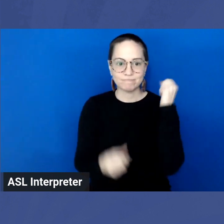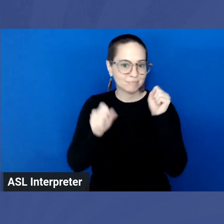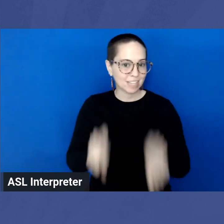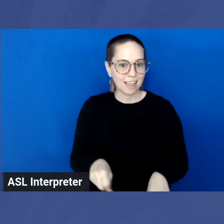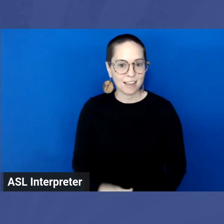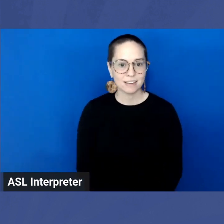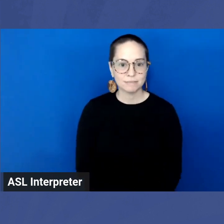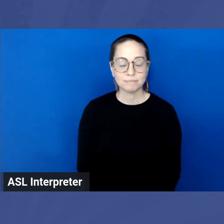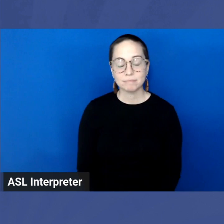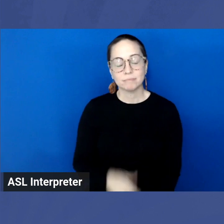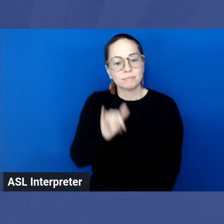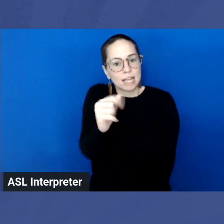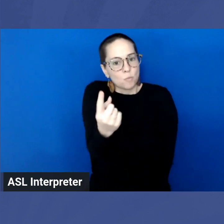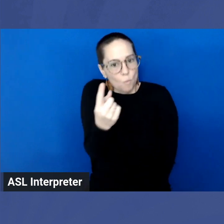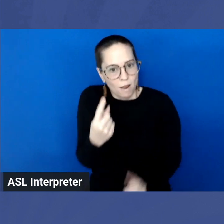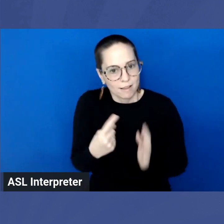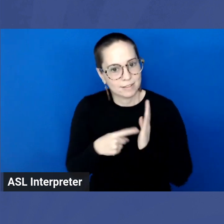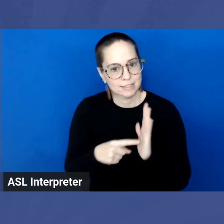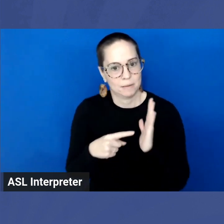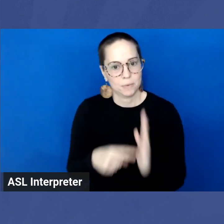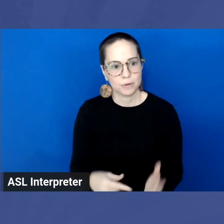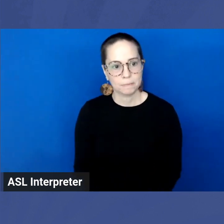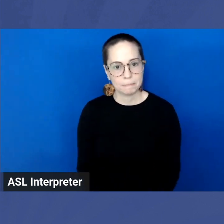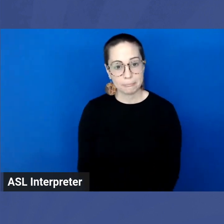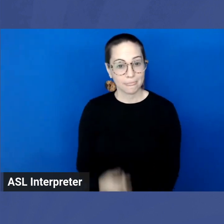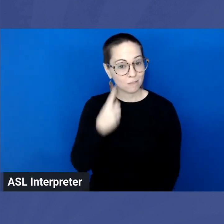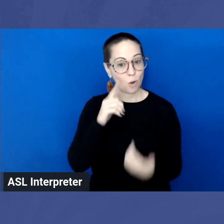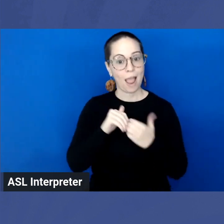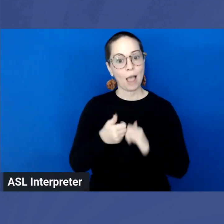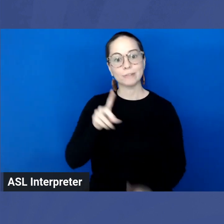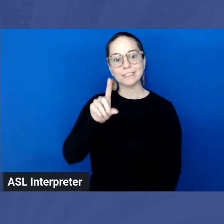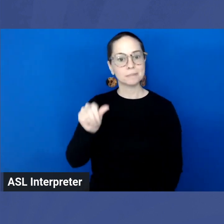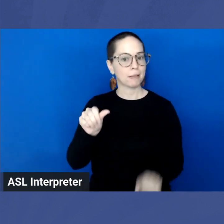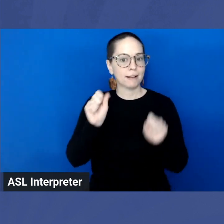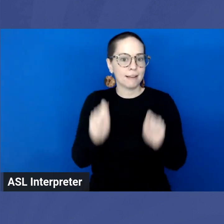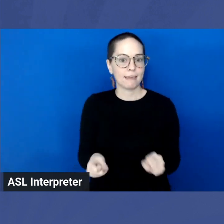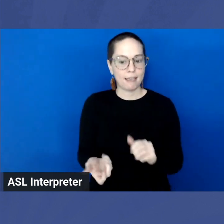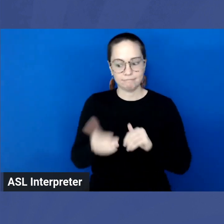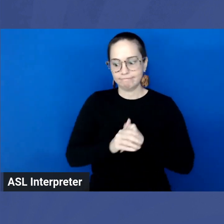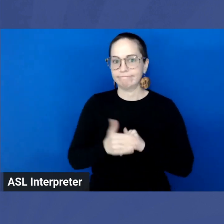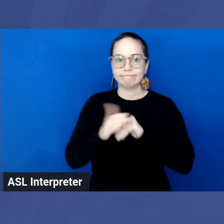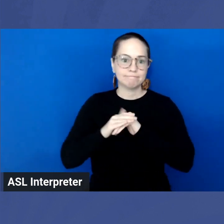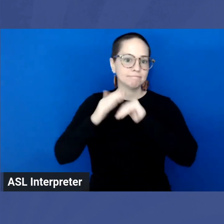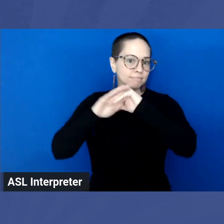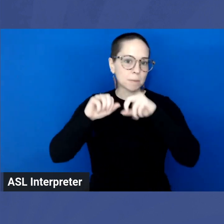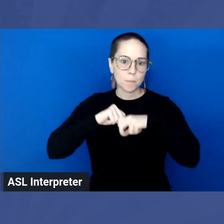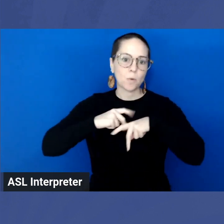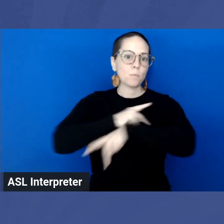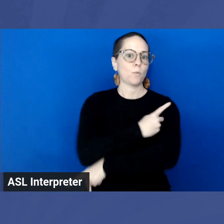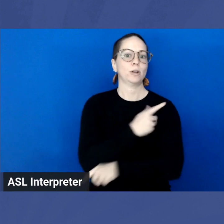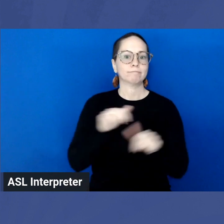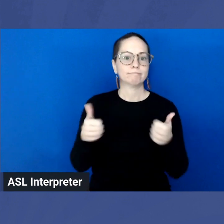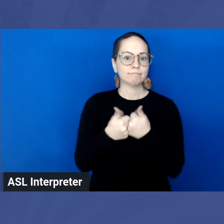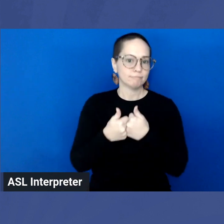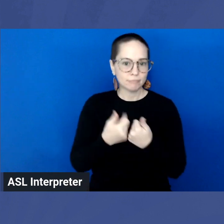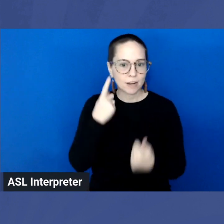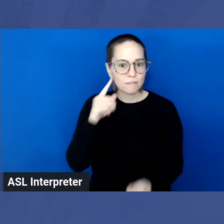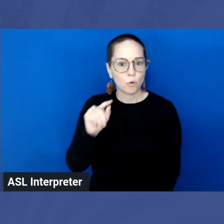This is just one of the examples of the ways disabilities can compound the challenges of the sex trade.